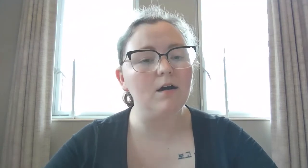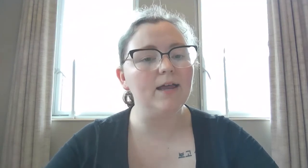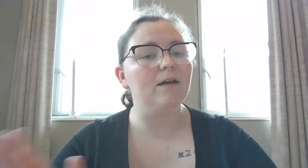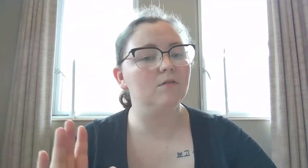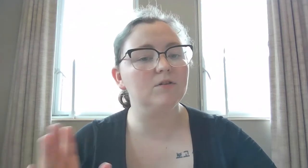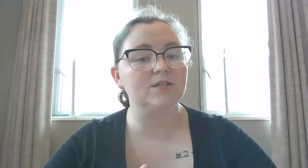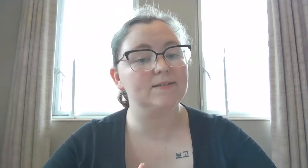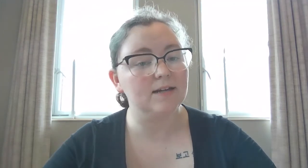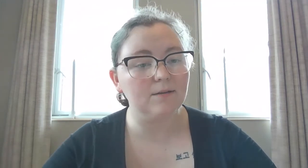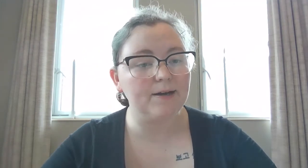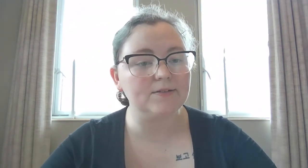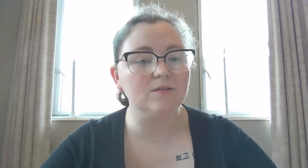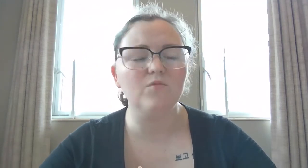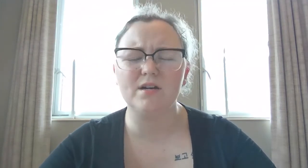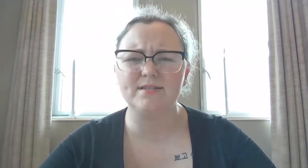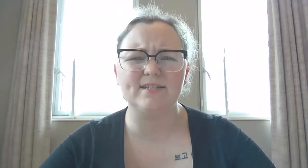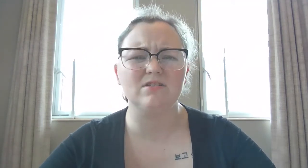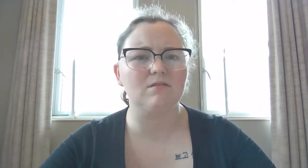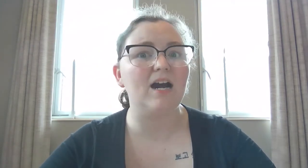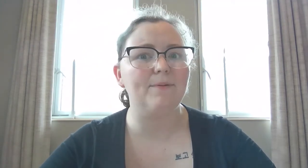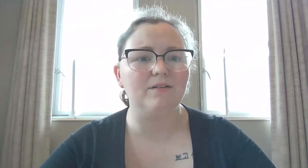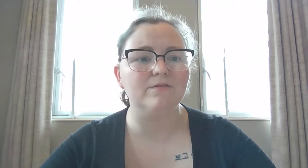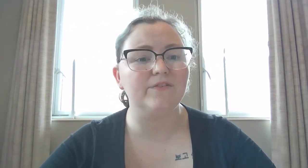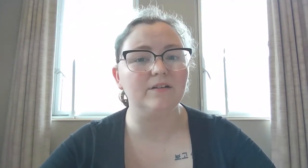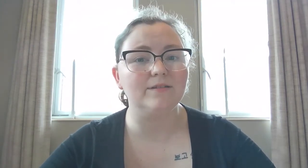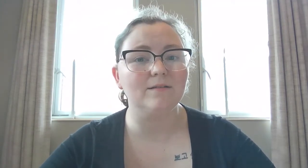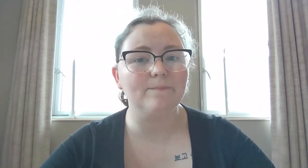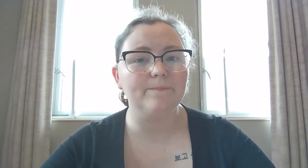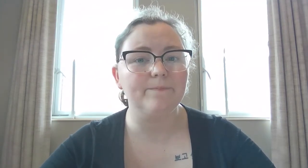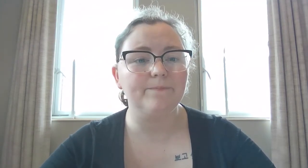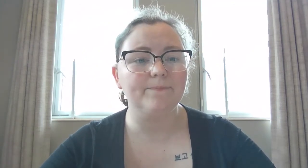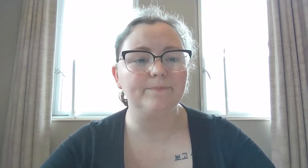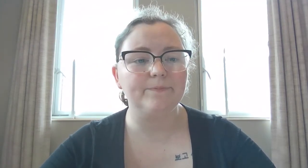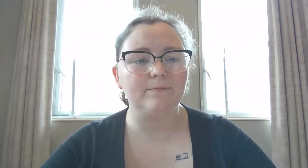call out, or just think about some words that describe how you felt.